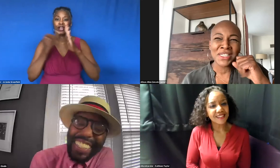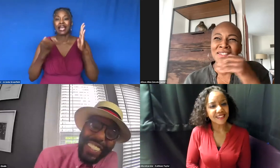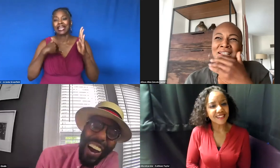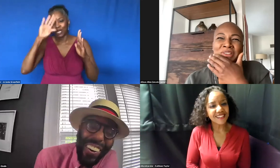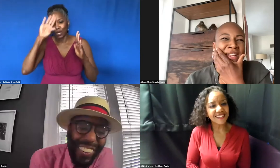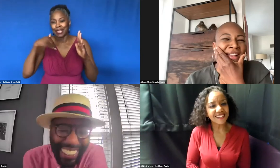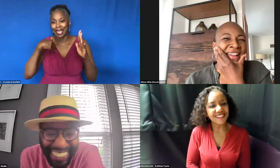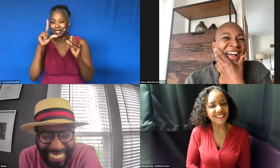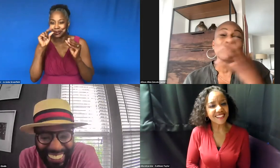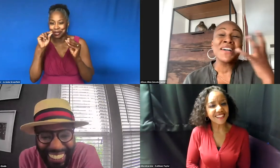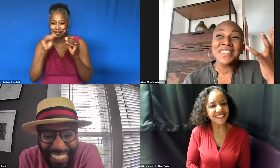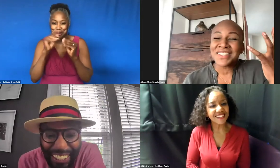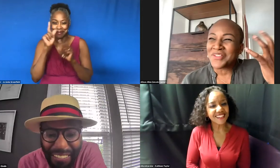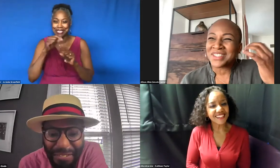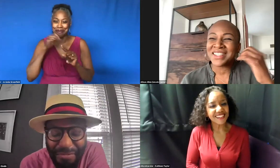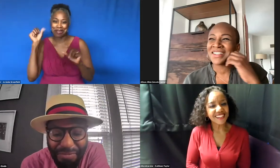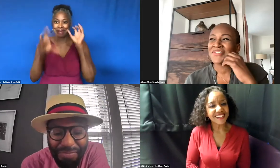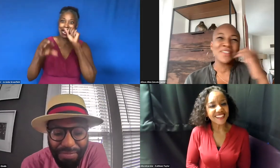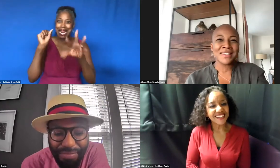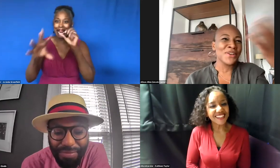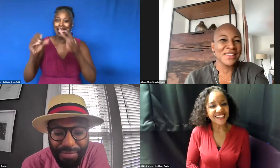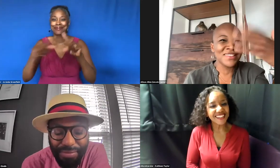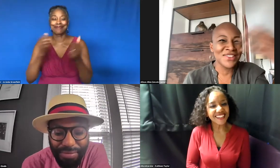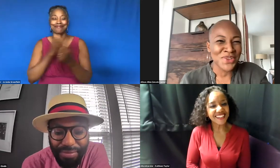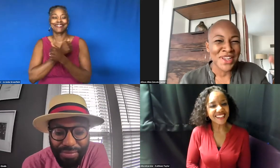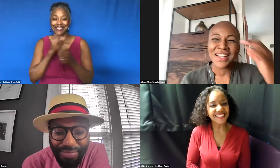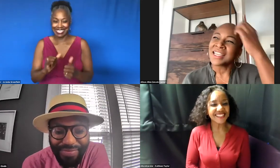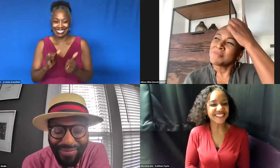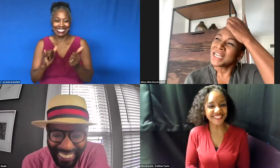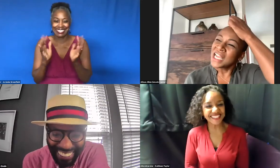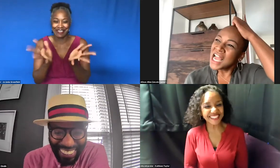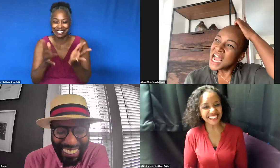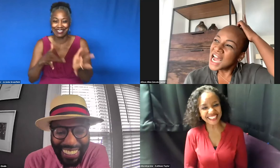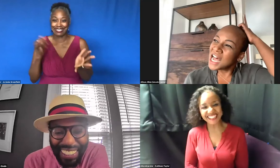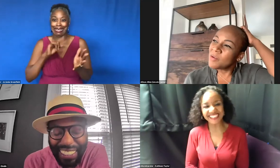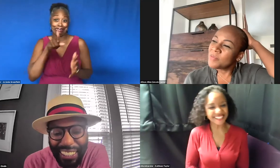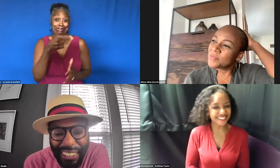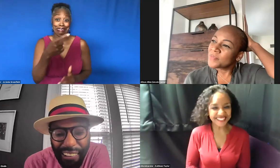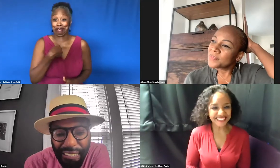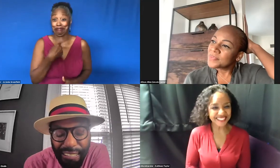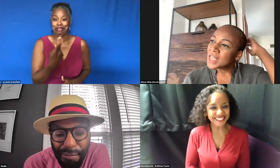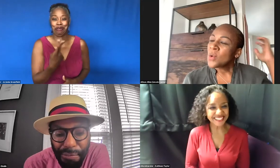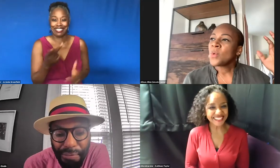keep throwing questions at you, worry. But I'm loving this conversation, and I feel like, okay, this is just you and I talking, but